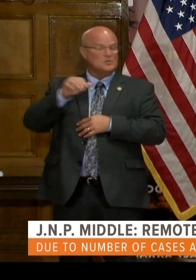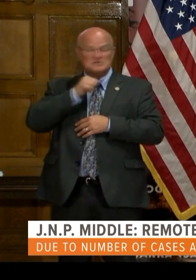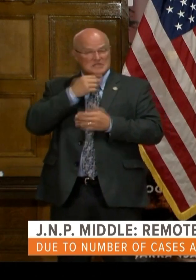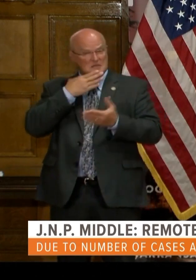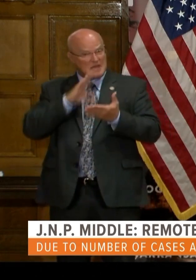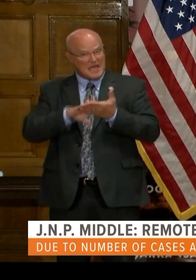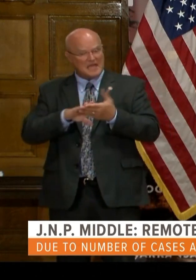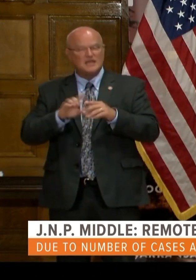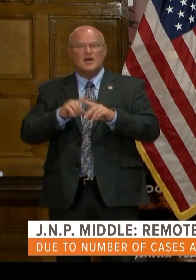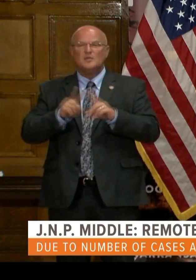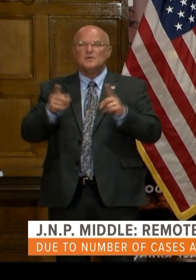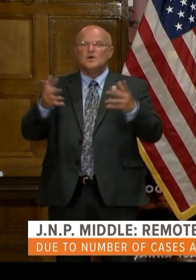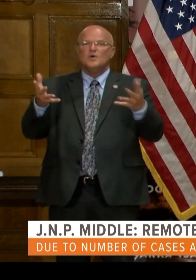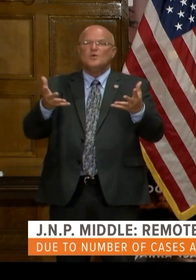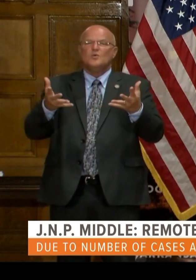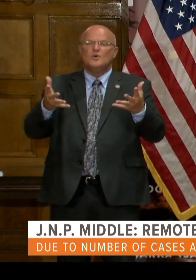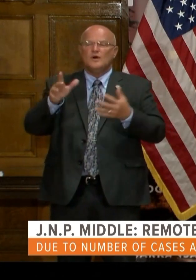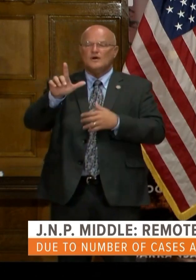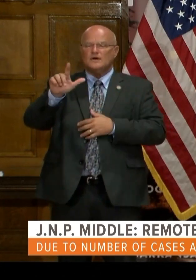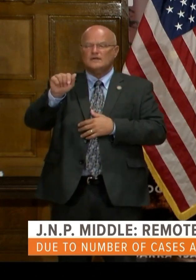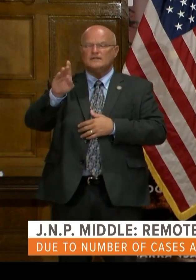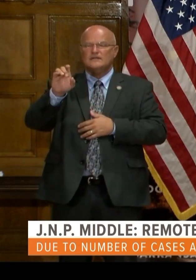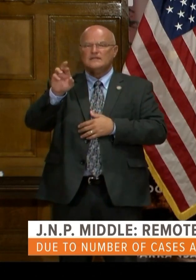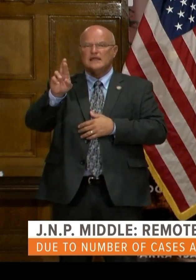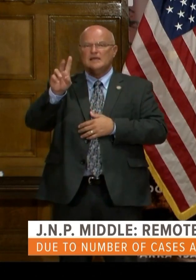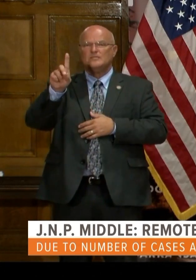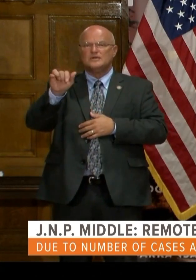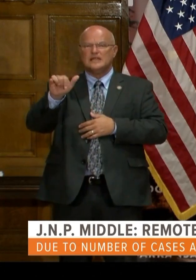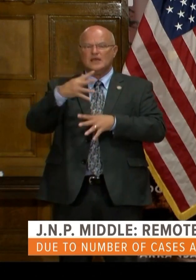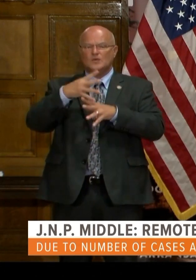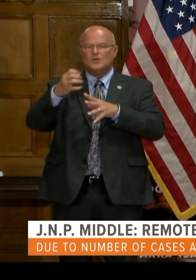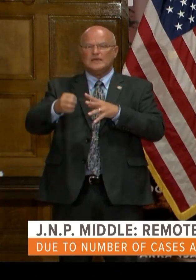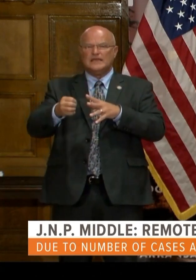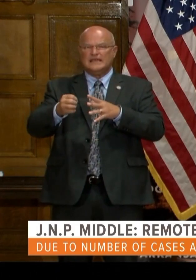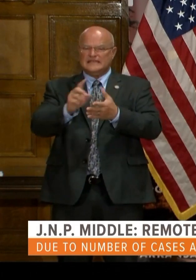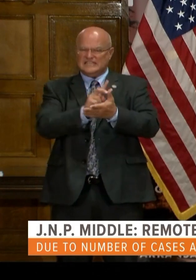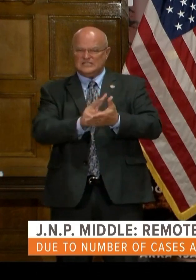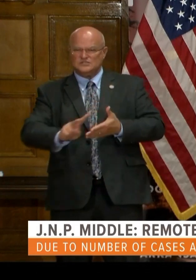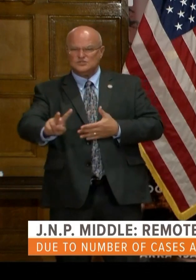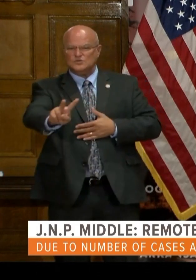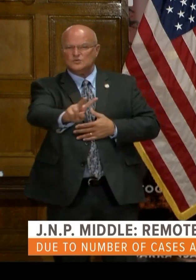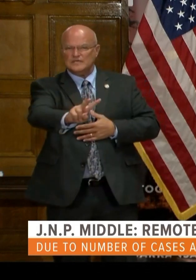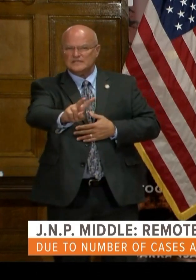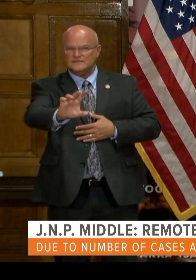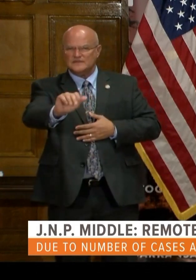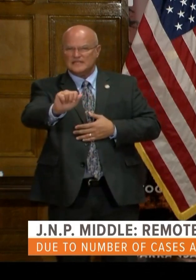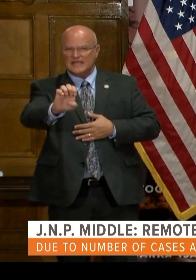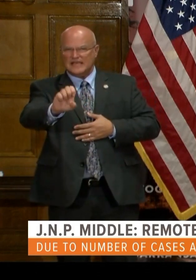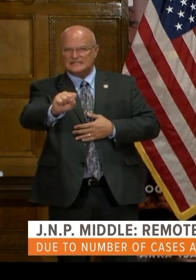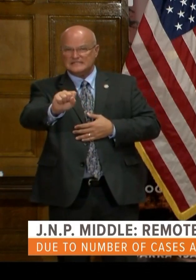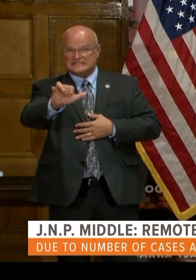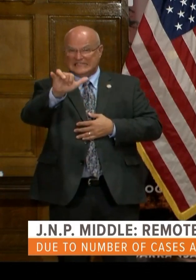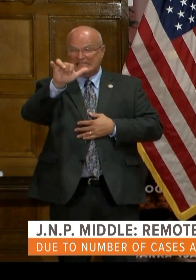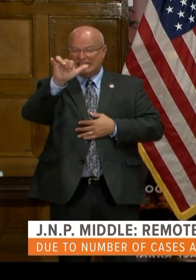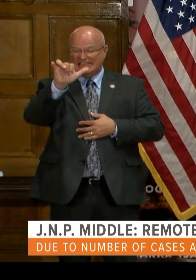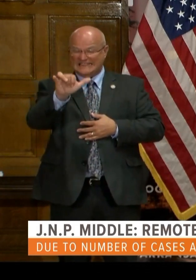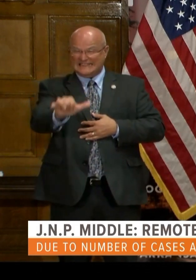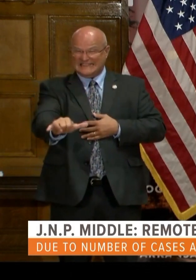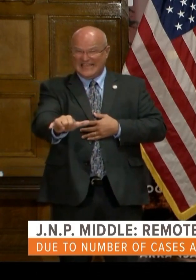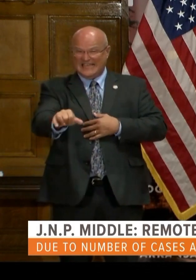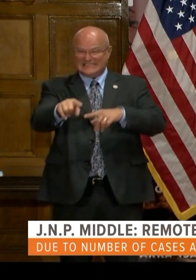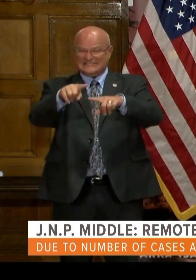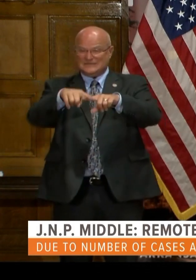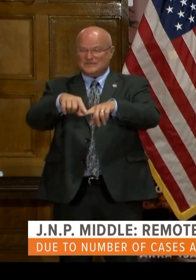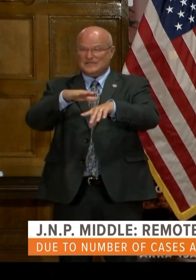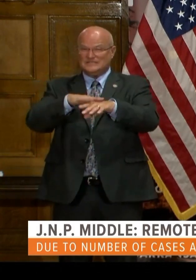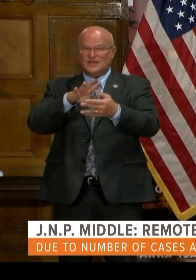bad, but what will Labor Day weekend be like 2 weeks from now in terms of cases? That's in the hands of those